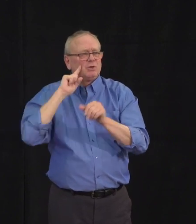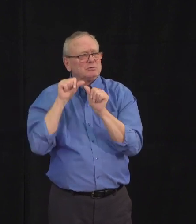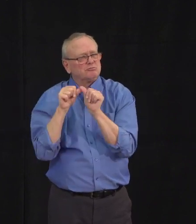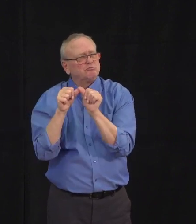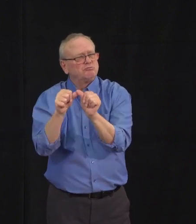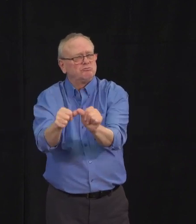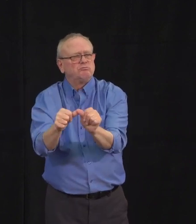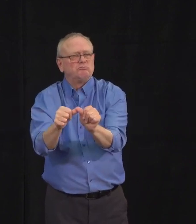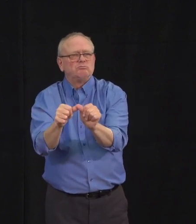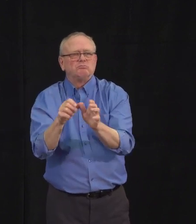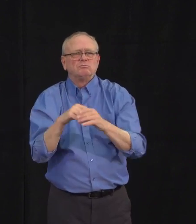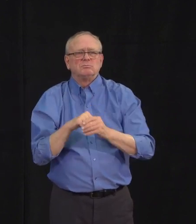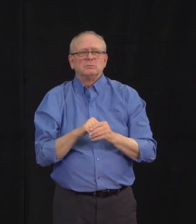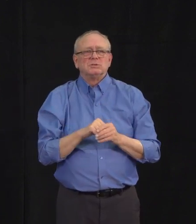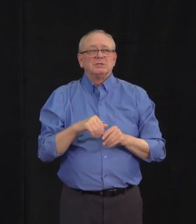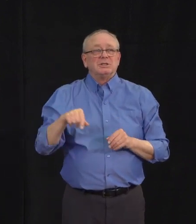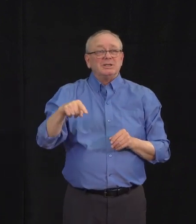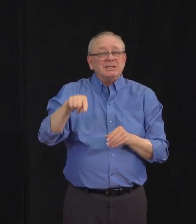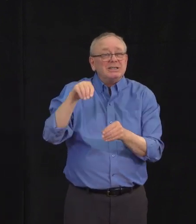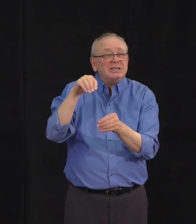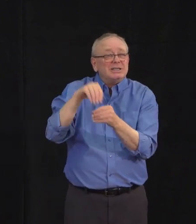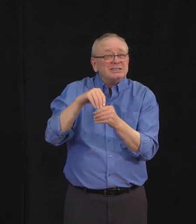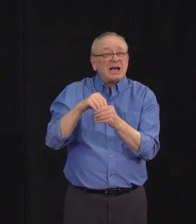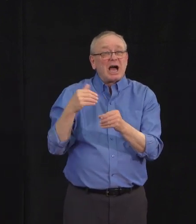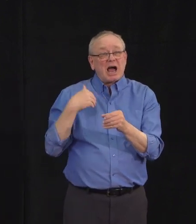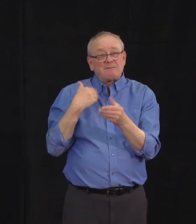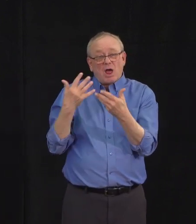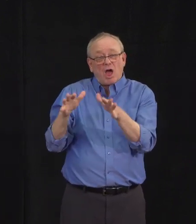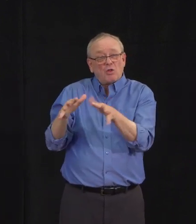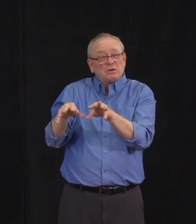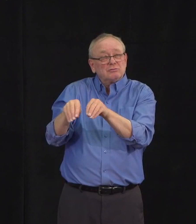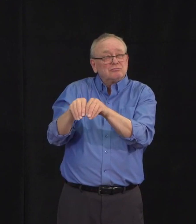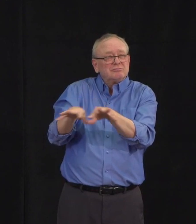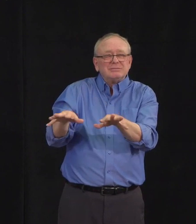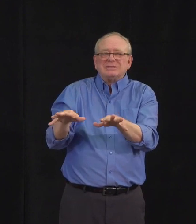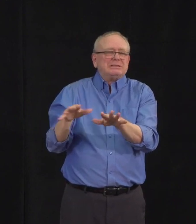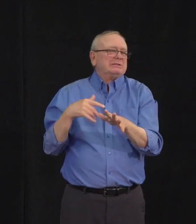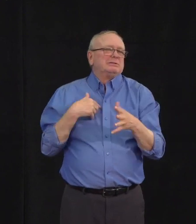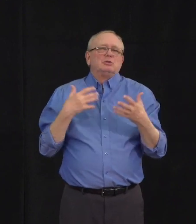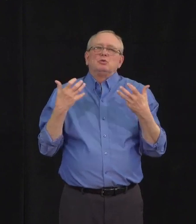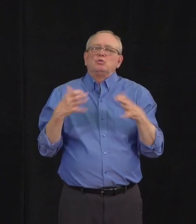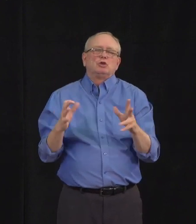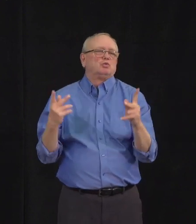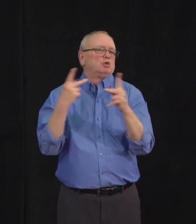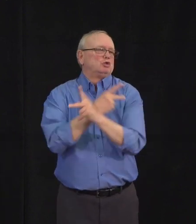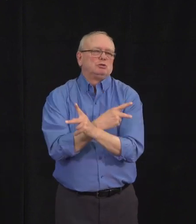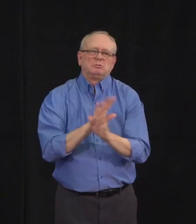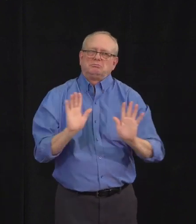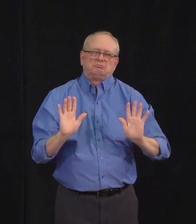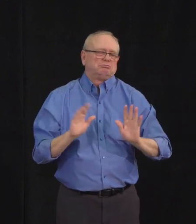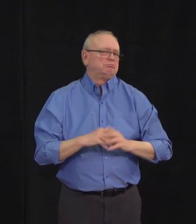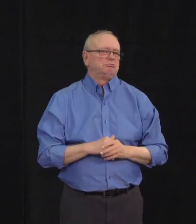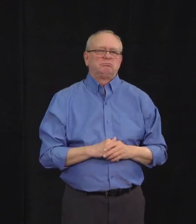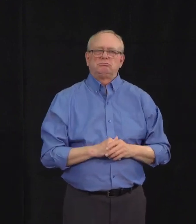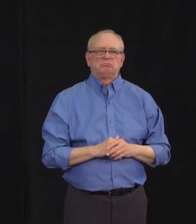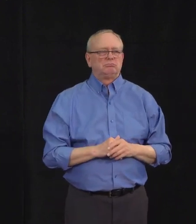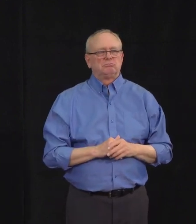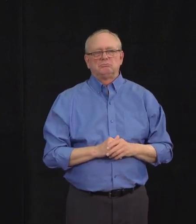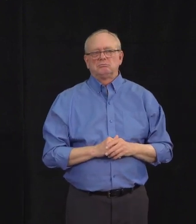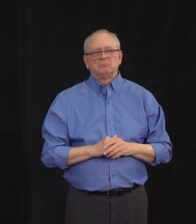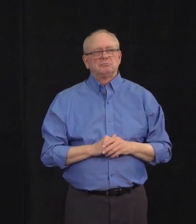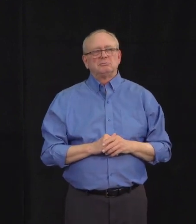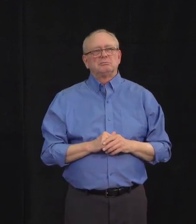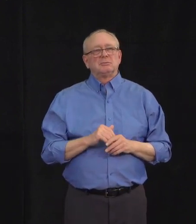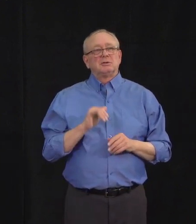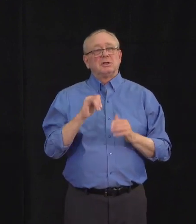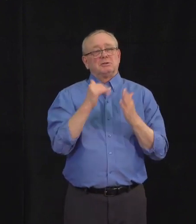facilities with a confirmed outbreak. However, there have been a number of examples where this policy has been applied in a more restrictive way than